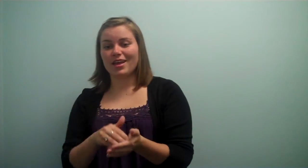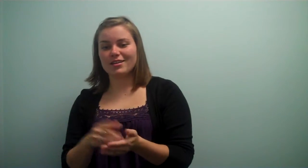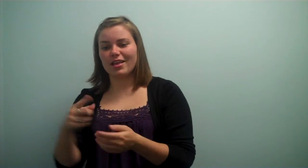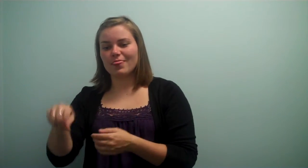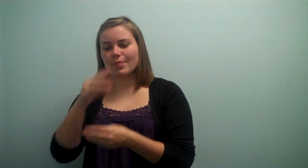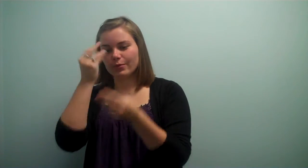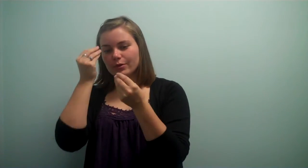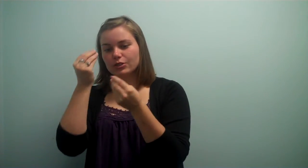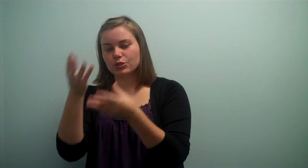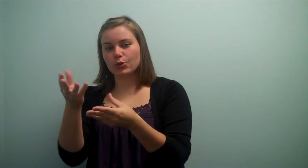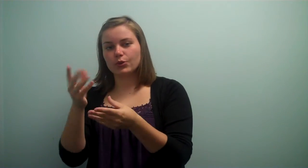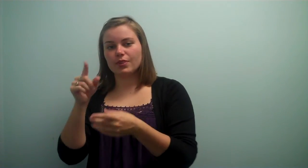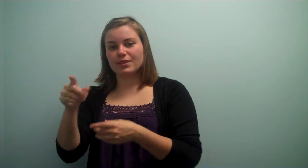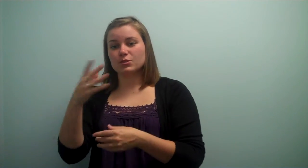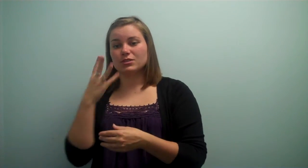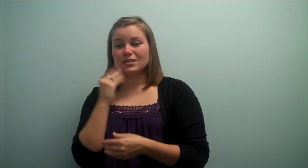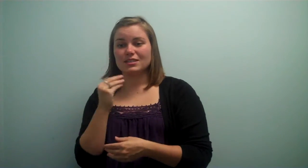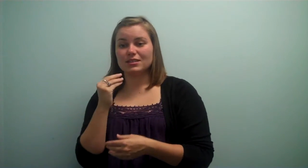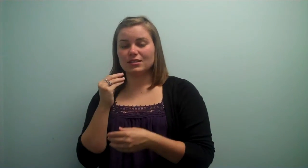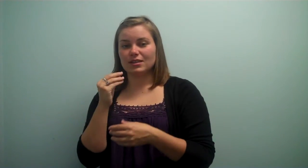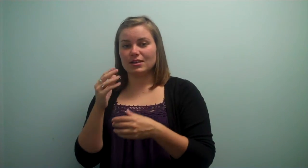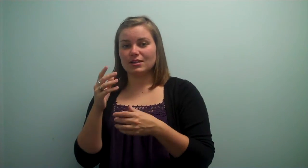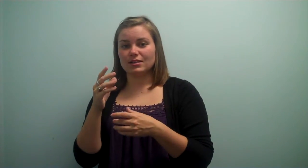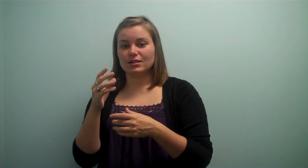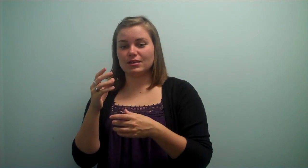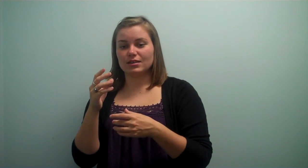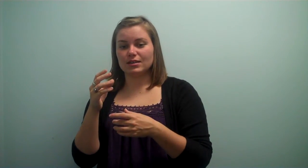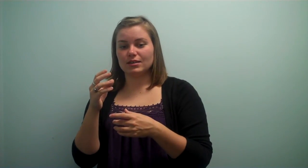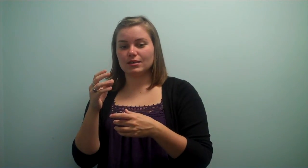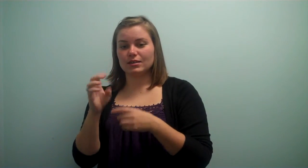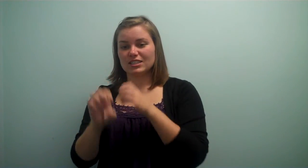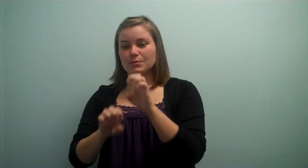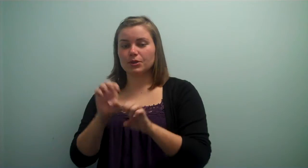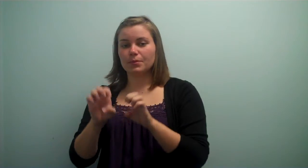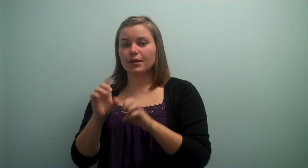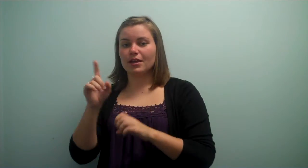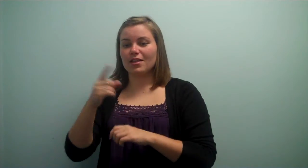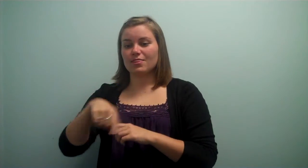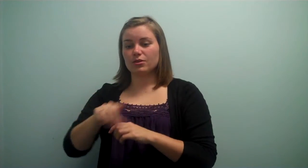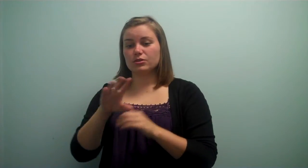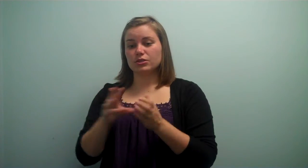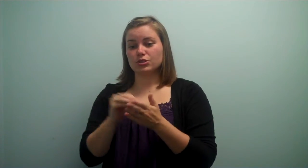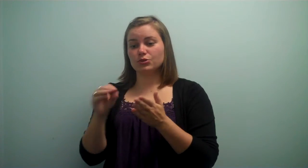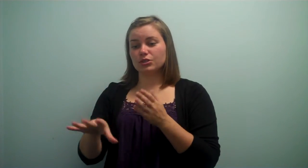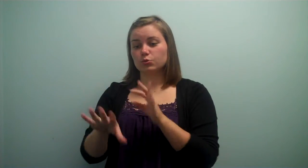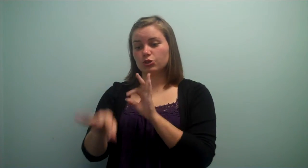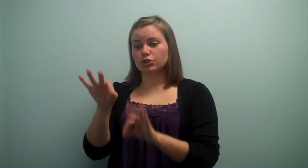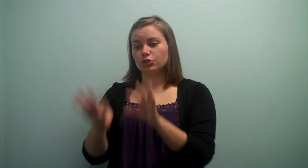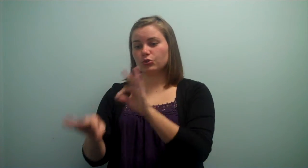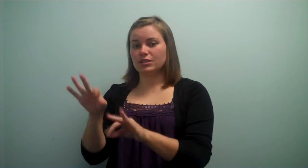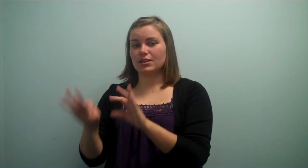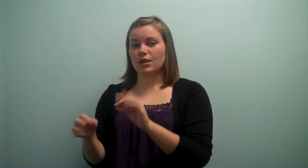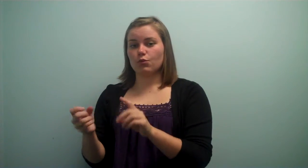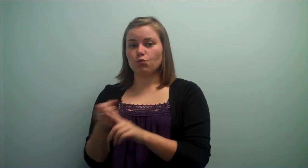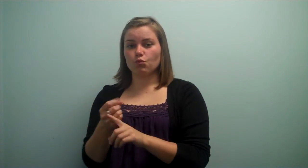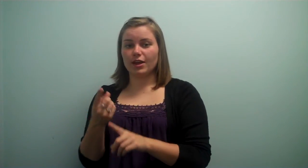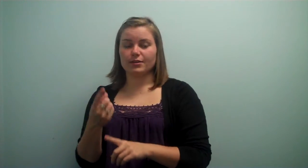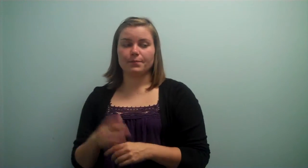this had been an experiment and that the students had actually been selected at random. Well, the teachers were